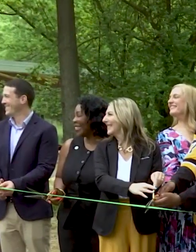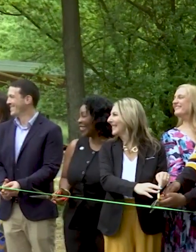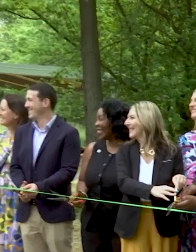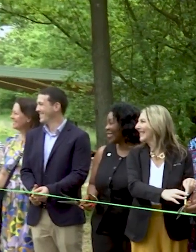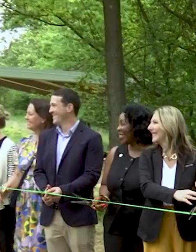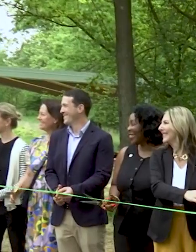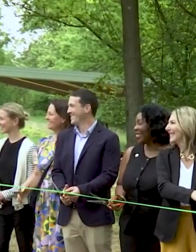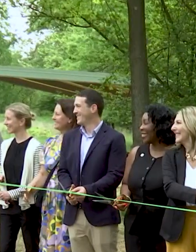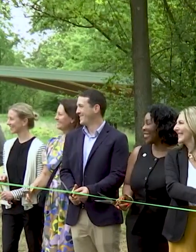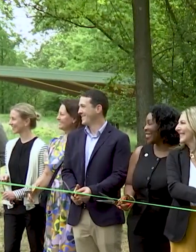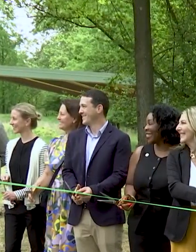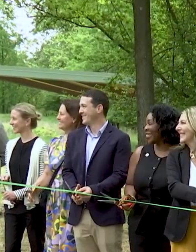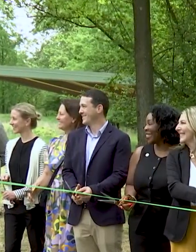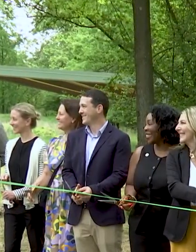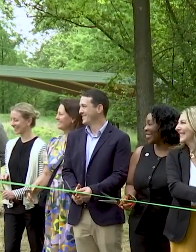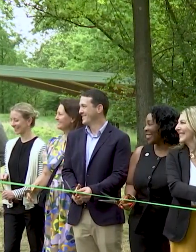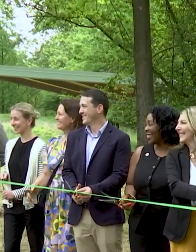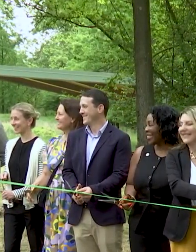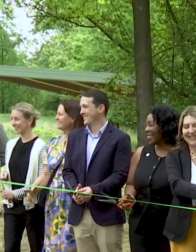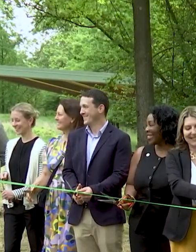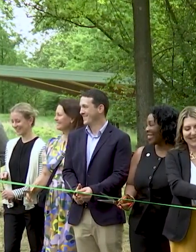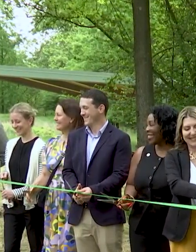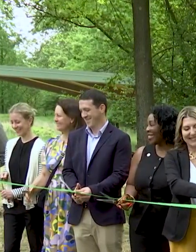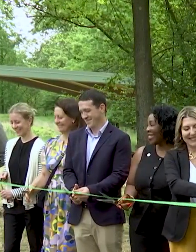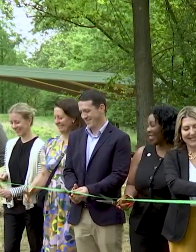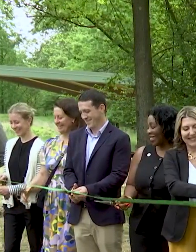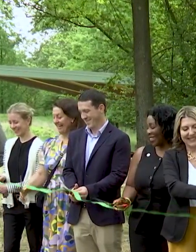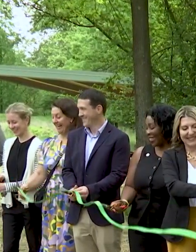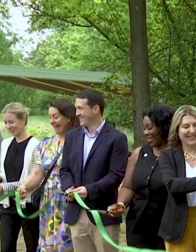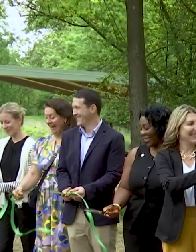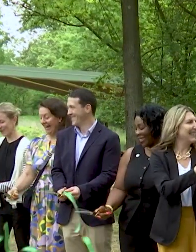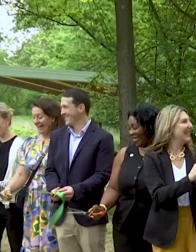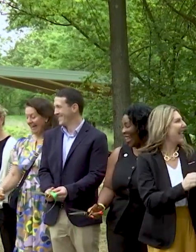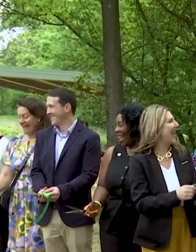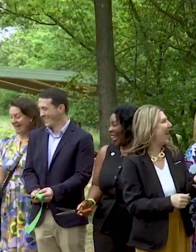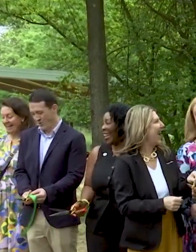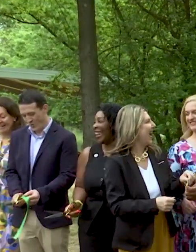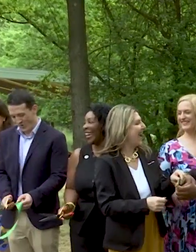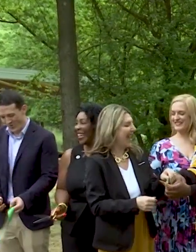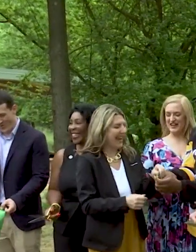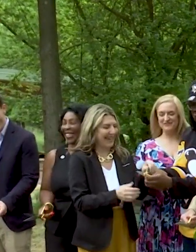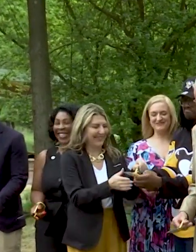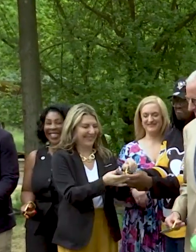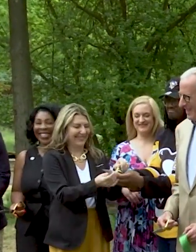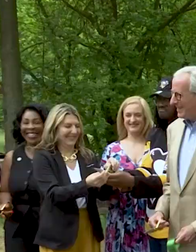Ready? Whenever they're ready. 1, 2, 3. Cut the ribbon.